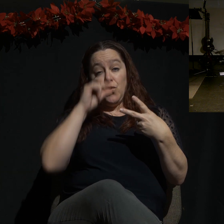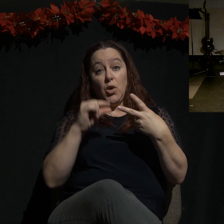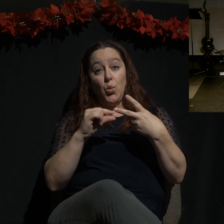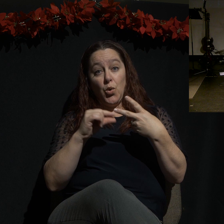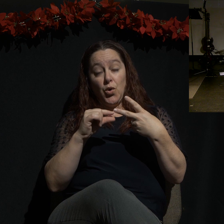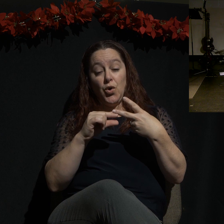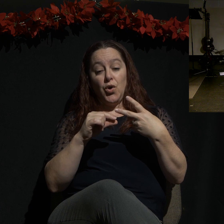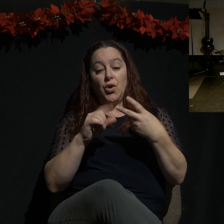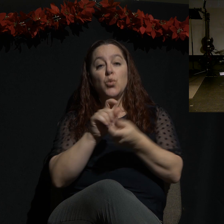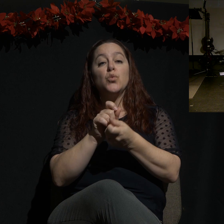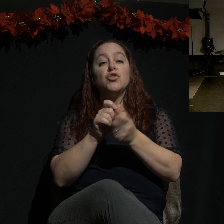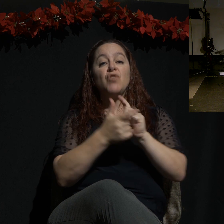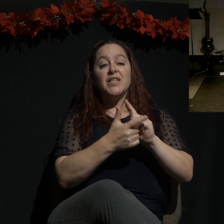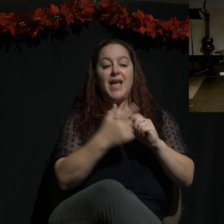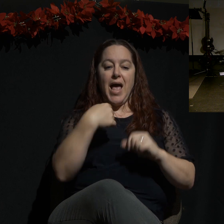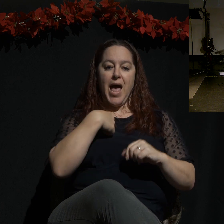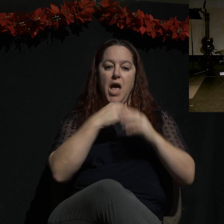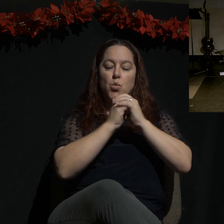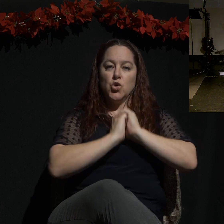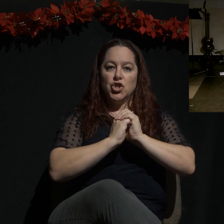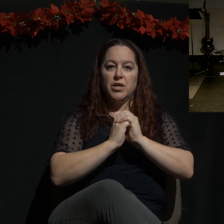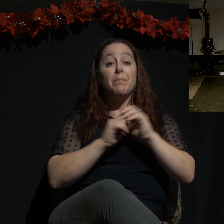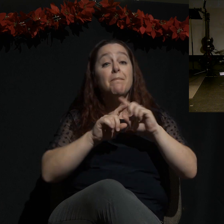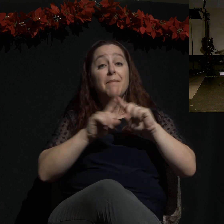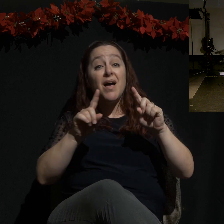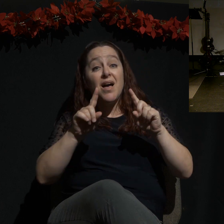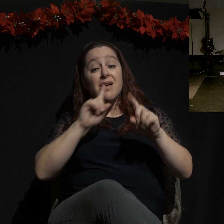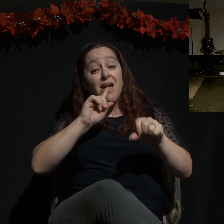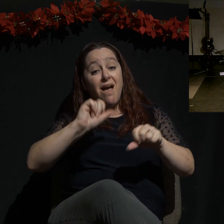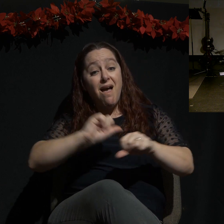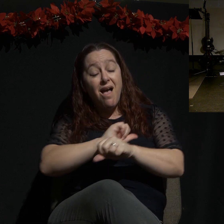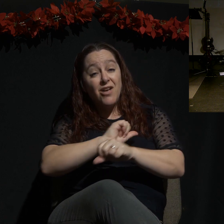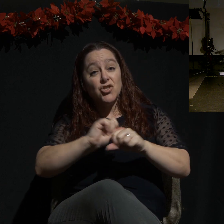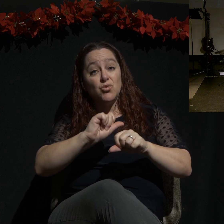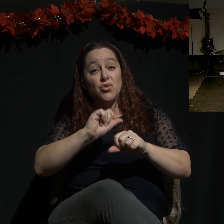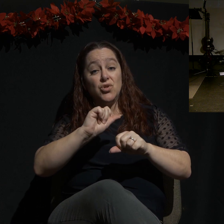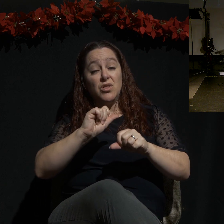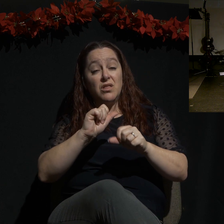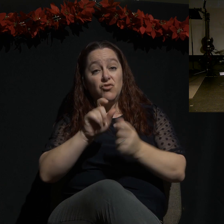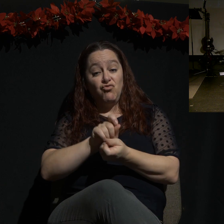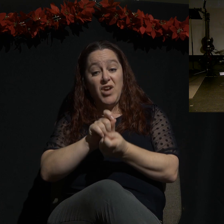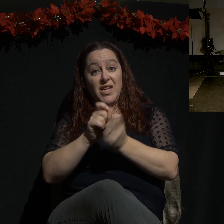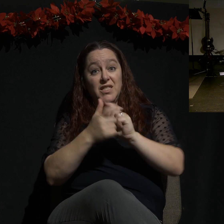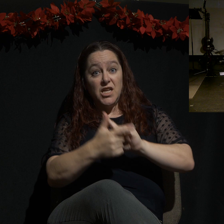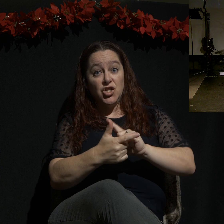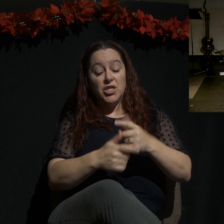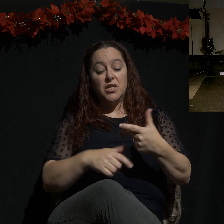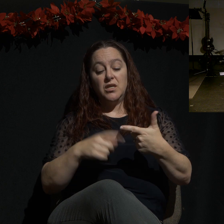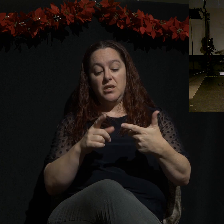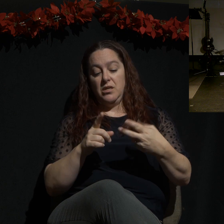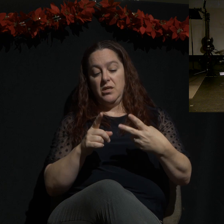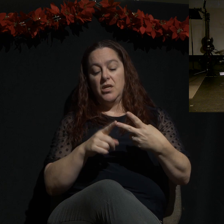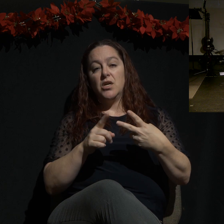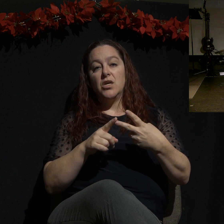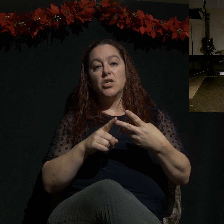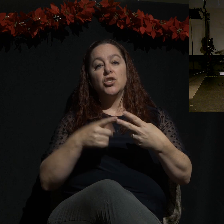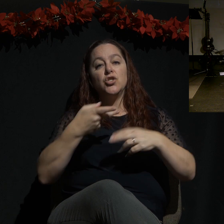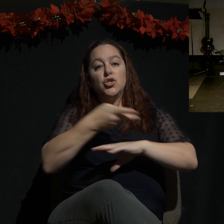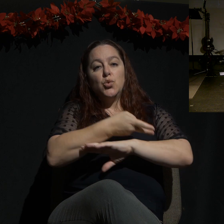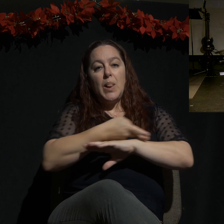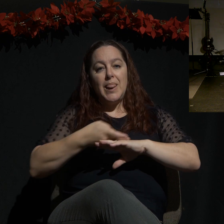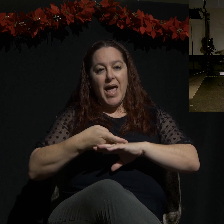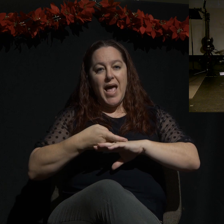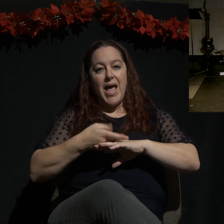we translate it as I worship, but the actual literal translation is to lie prostrate,